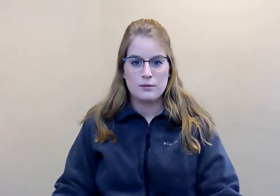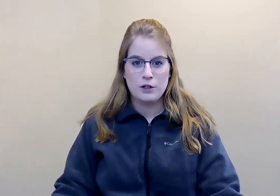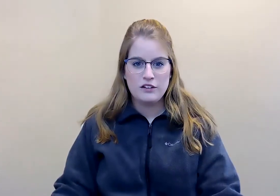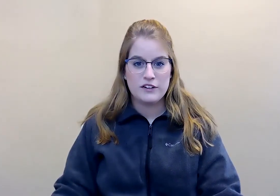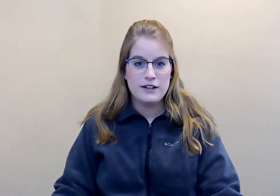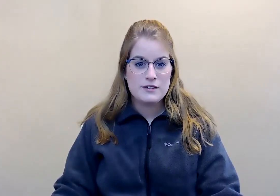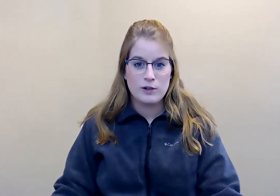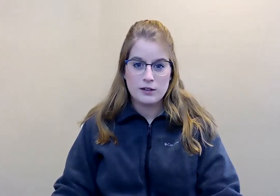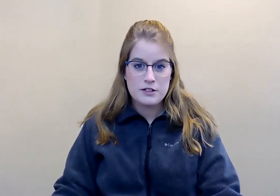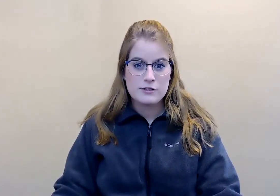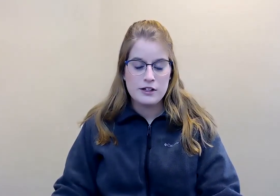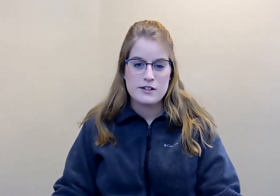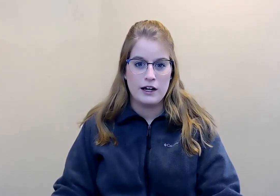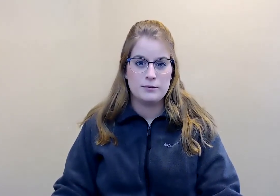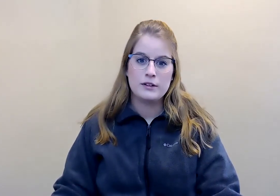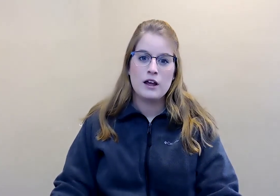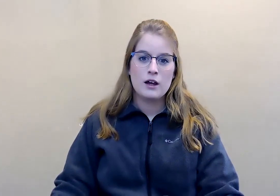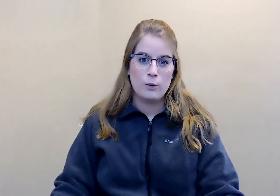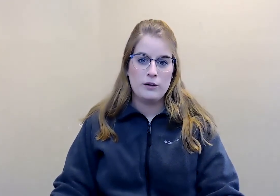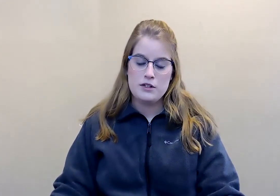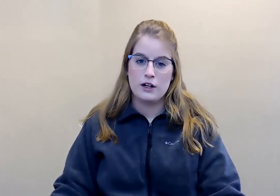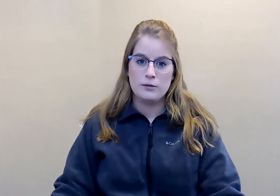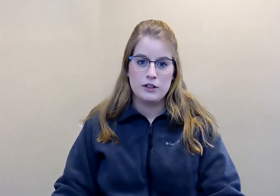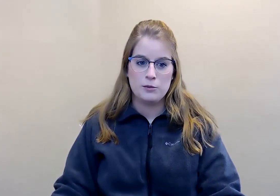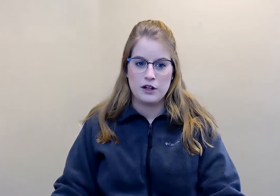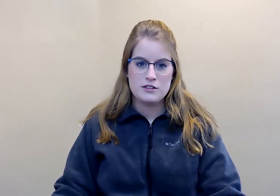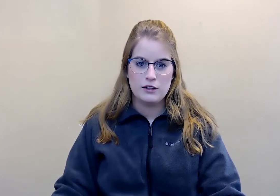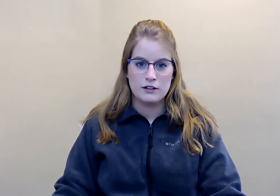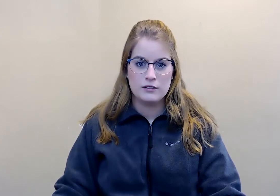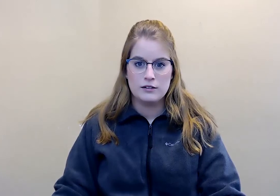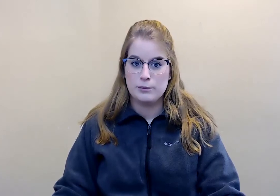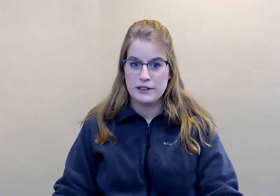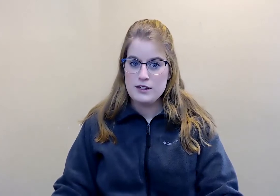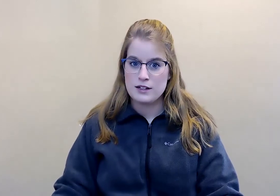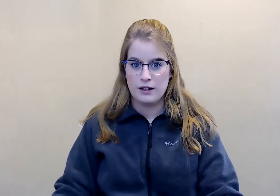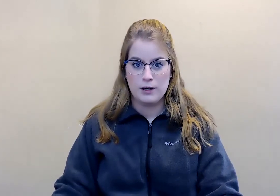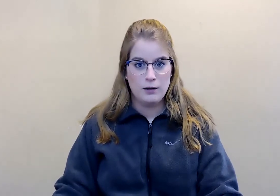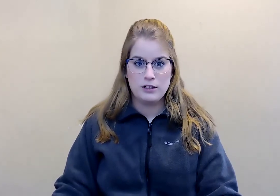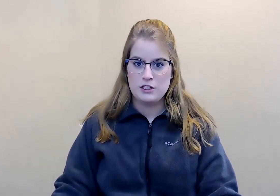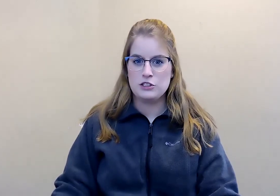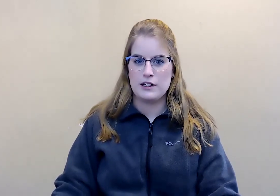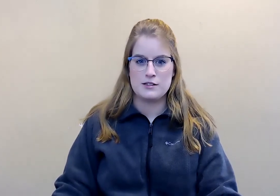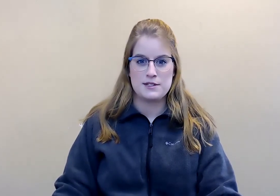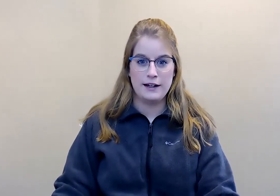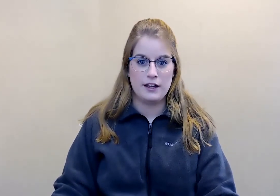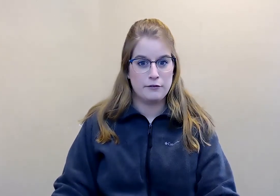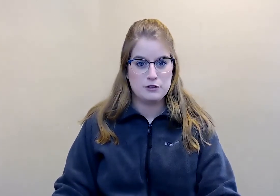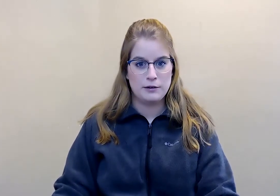Good morning, friends. Welcome to Storytime. Why don't we start with our morning song? But this time, I'm going to teach you guys some sign language while we